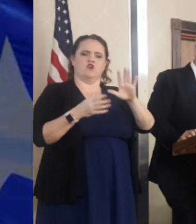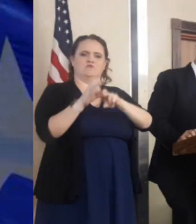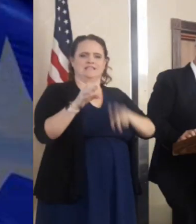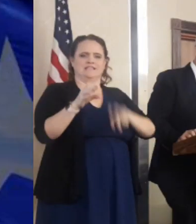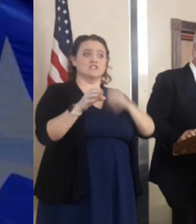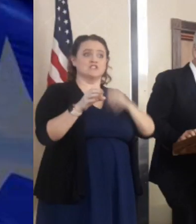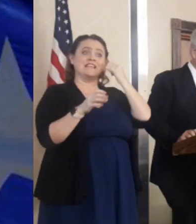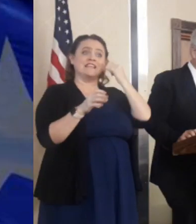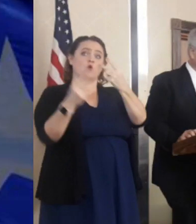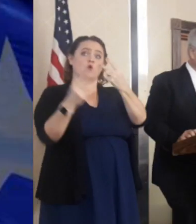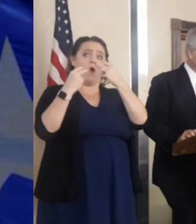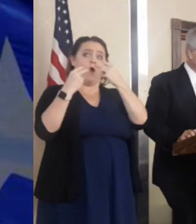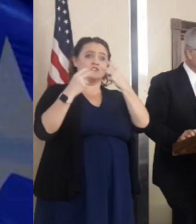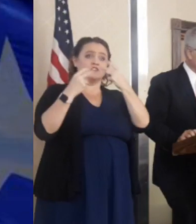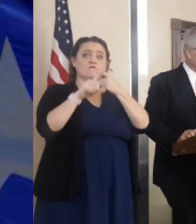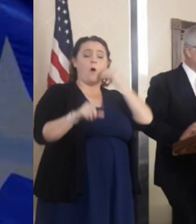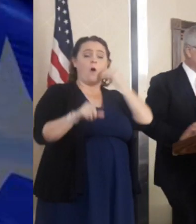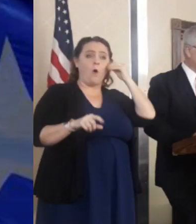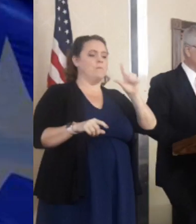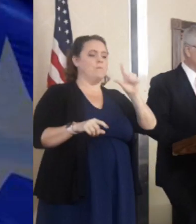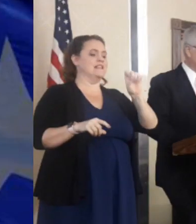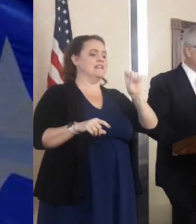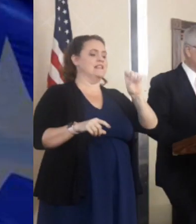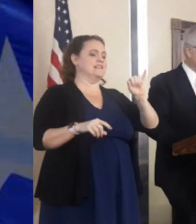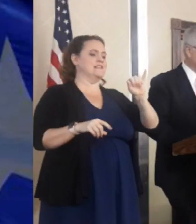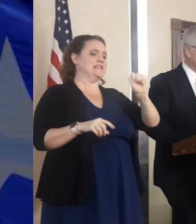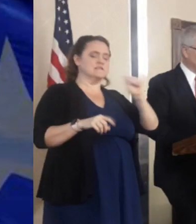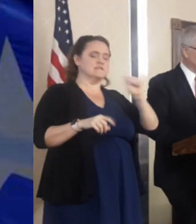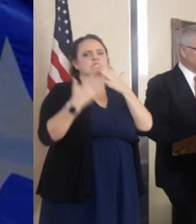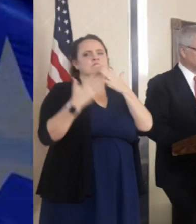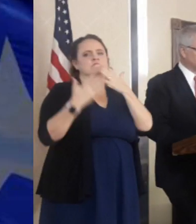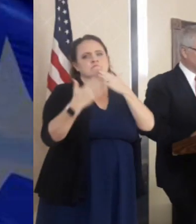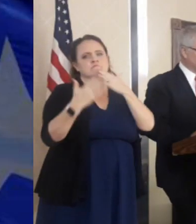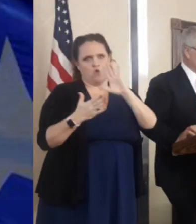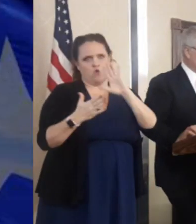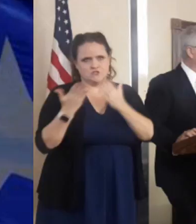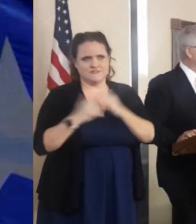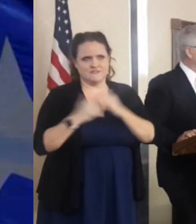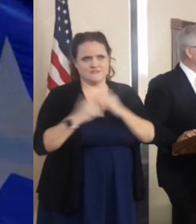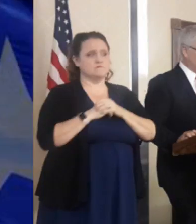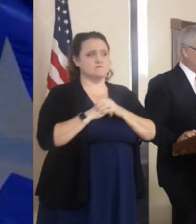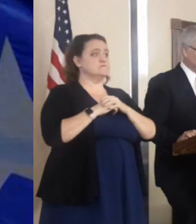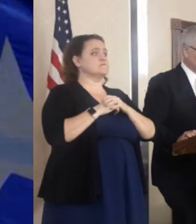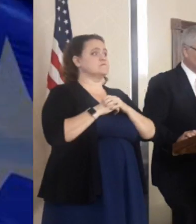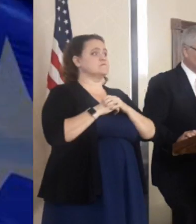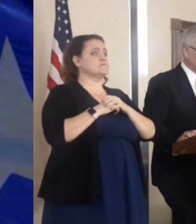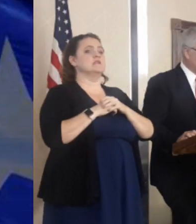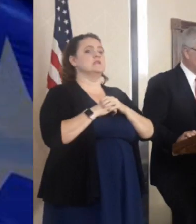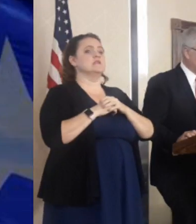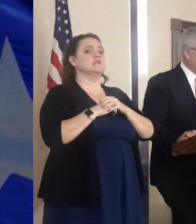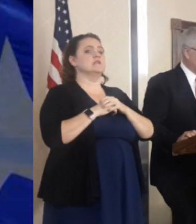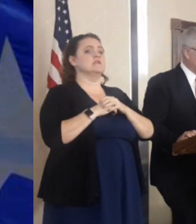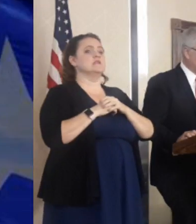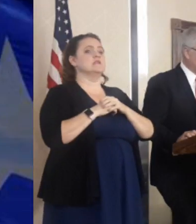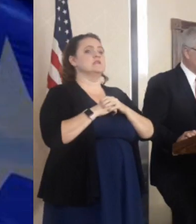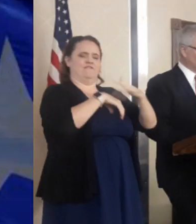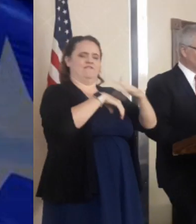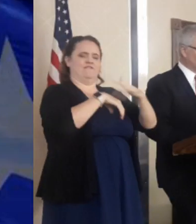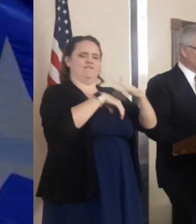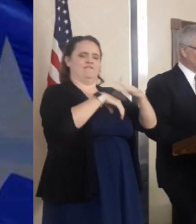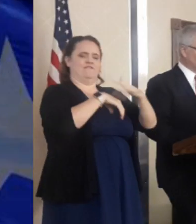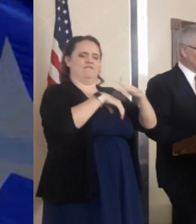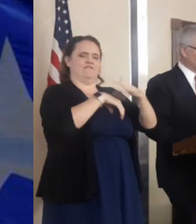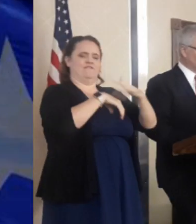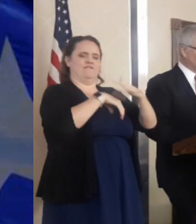service. This created a vacancy, which I noticed in the call for this meeting. For our bylaws, a majority of the